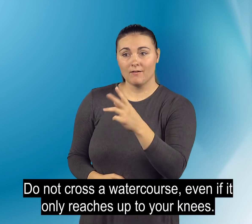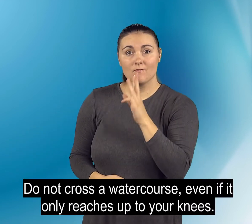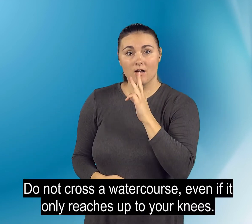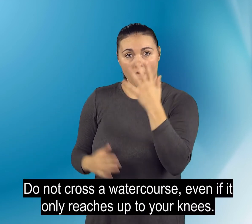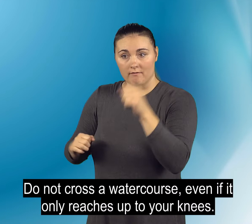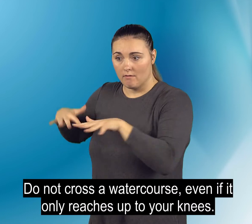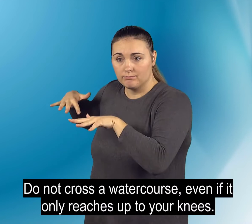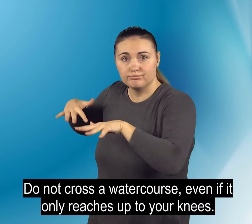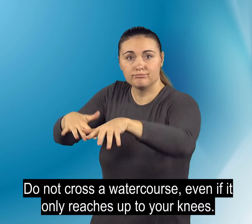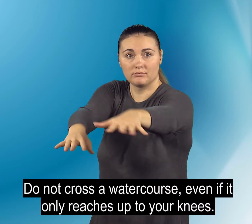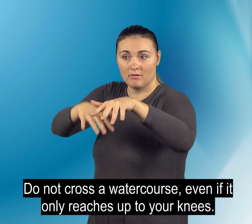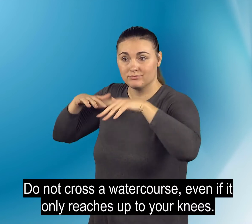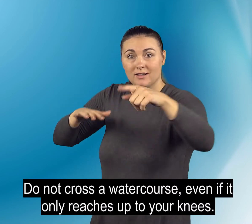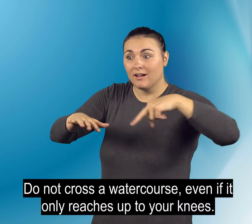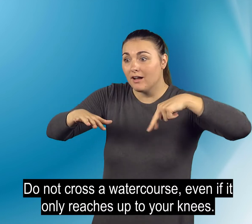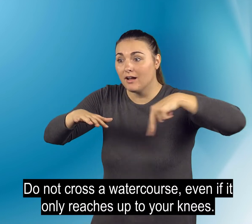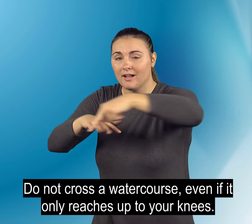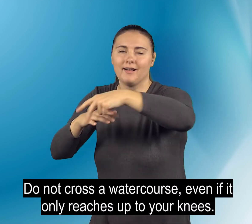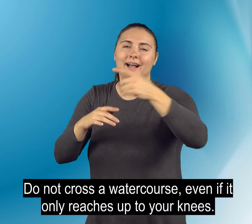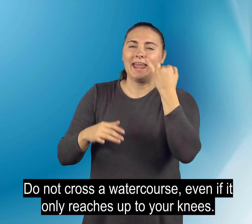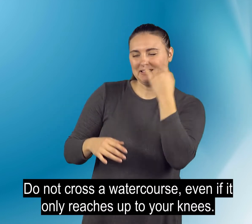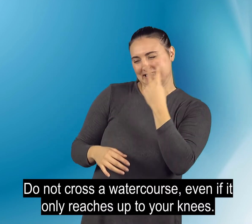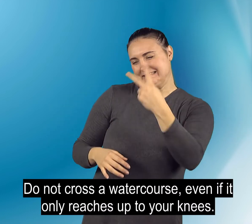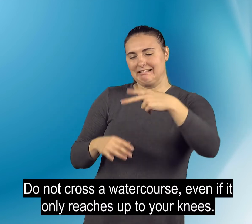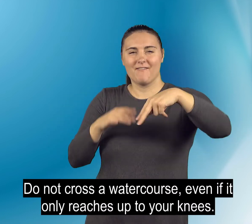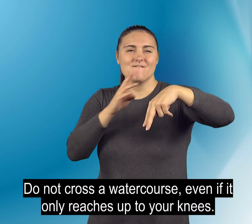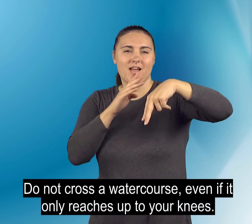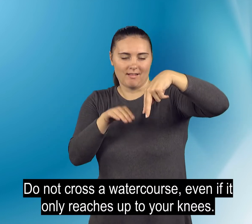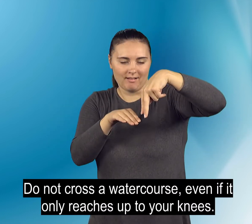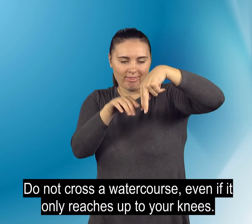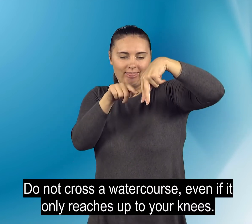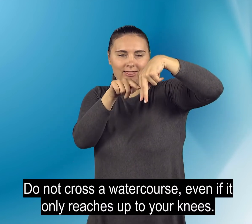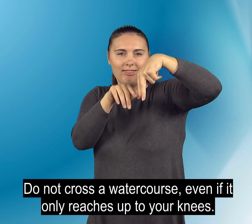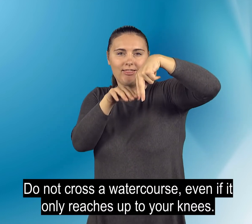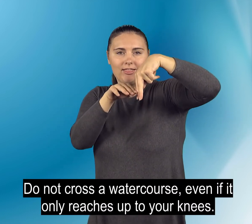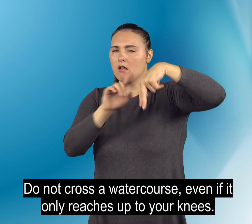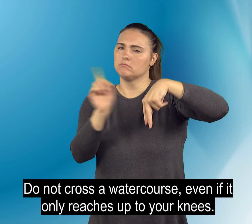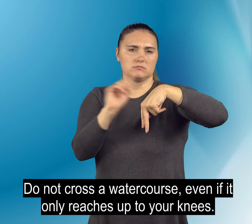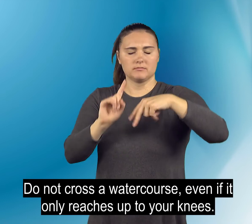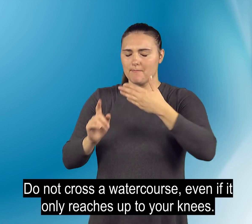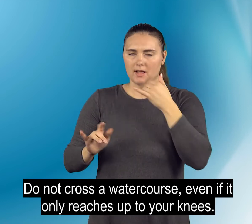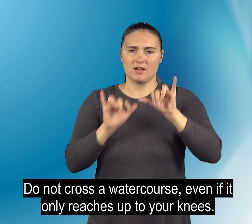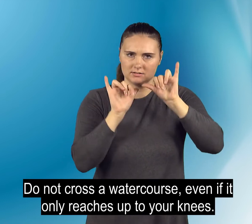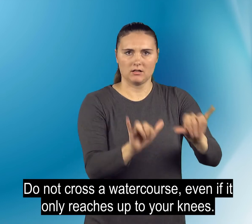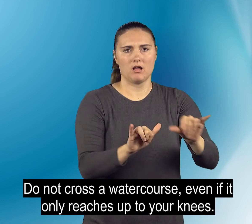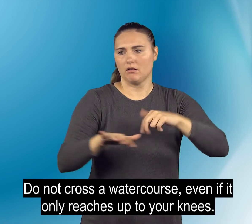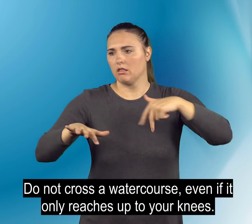not cross a watercourse, even if it only reaches up to your knees.